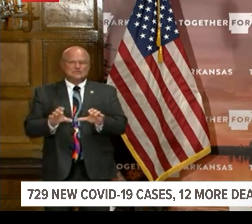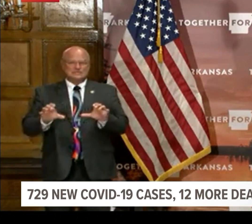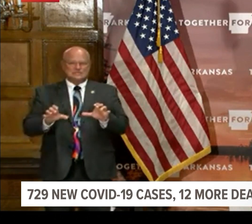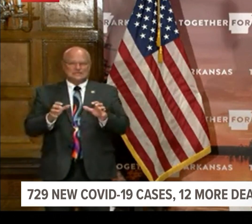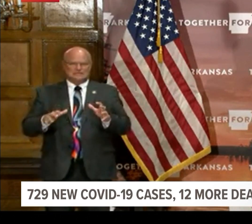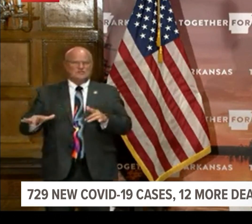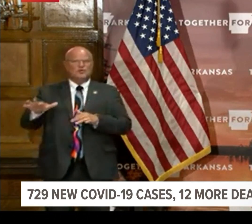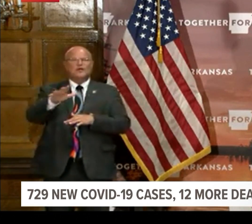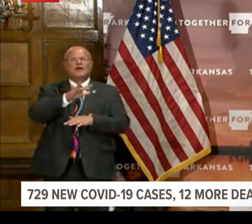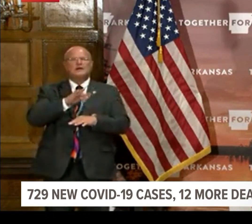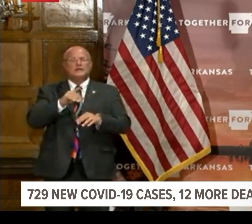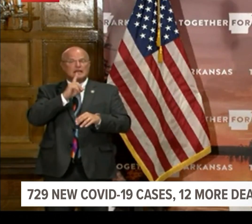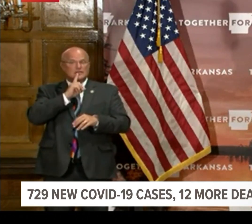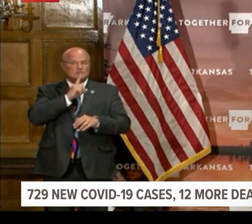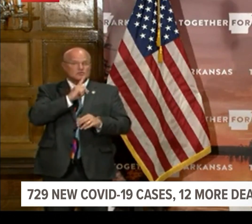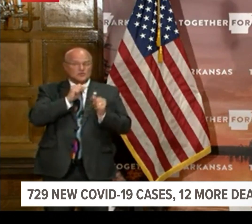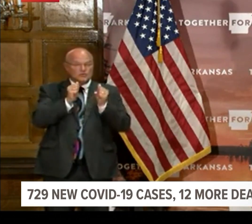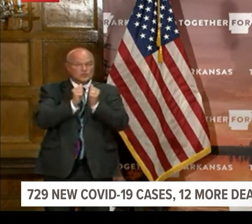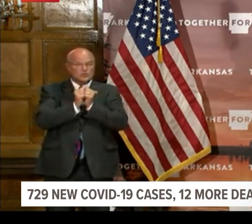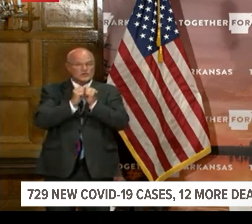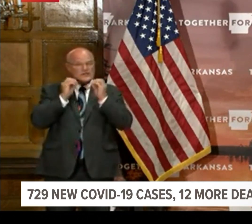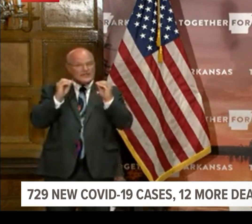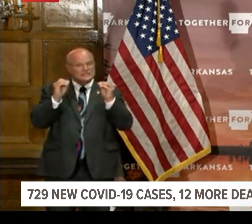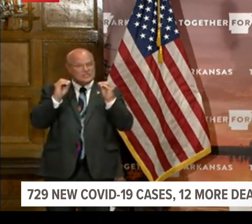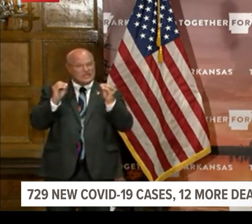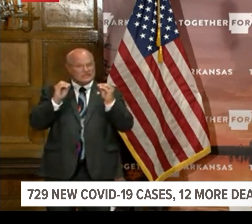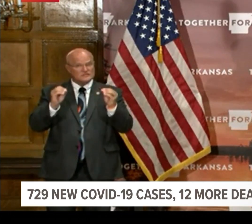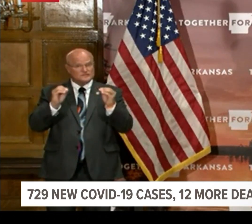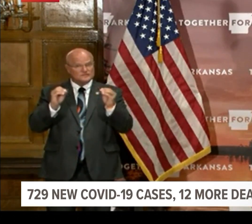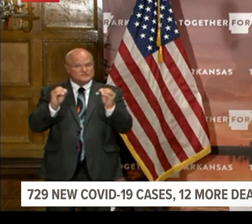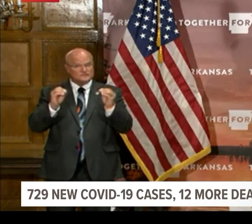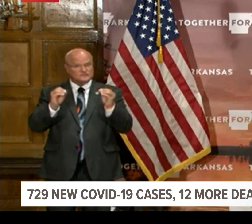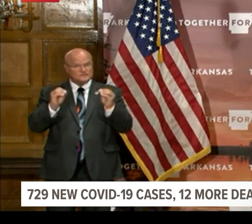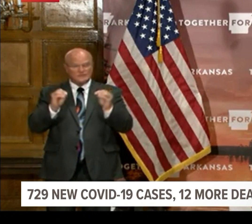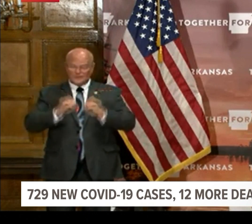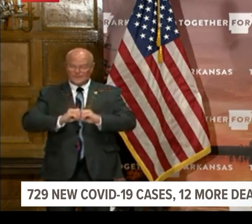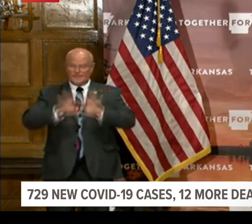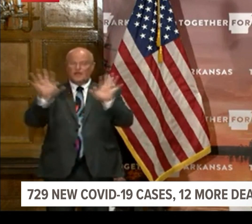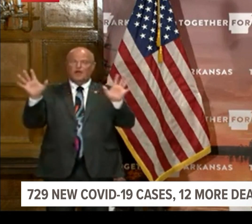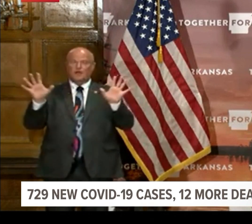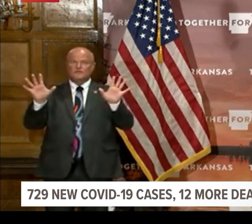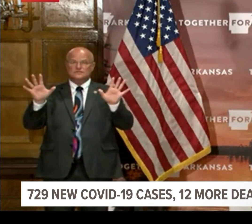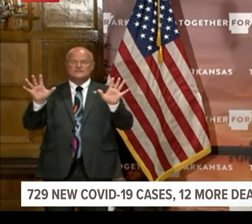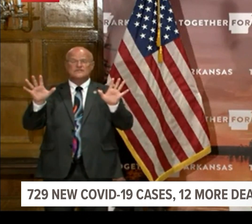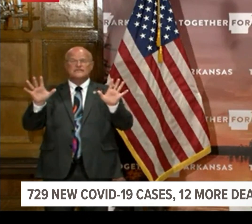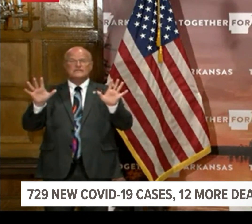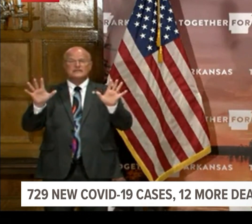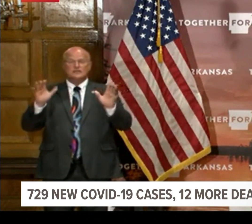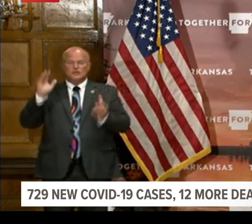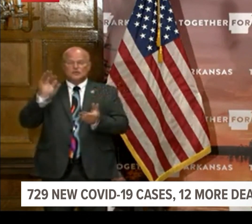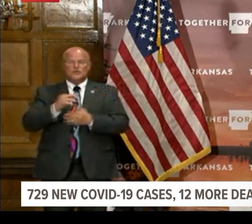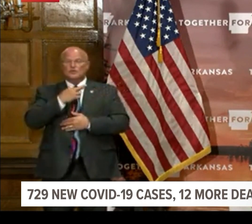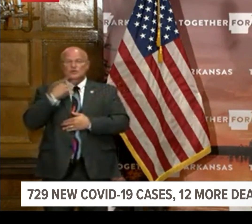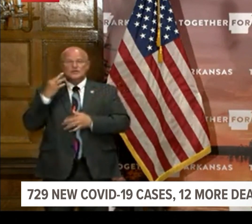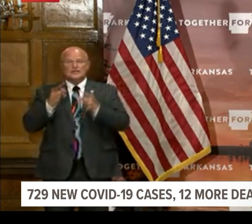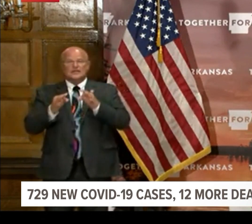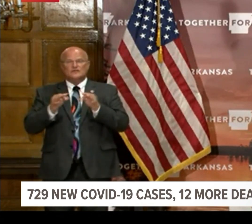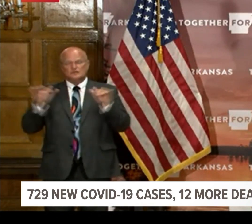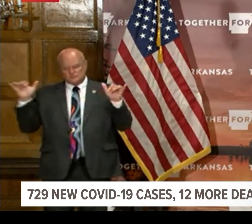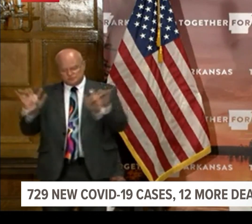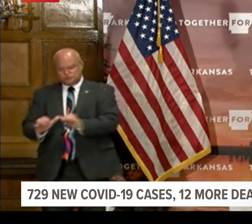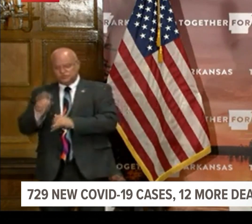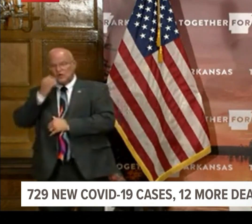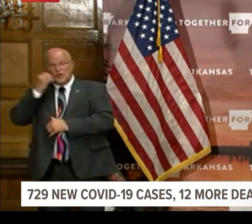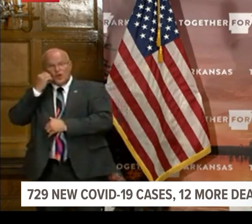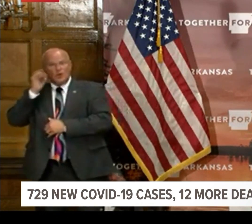same thing is true with education. Obviously, you reduce risk if you all stayed at